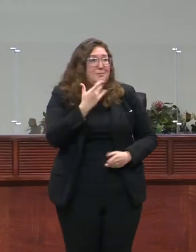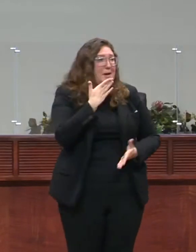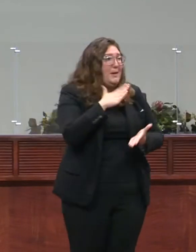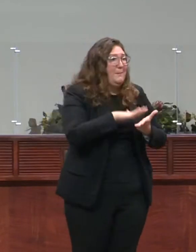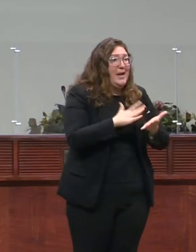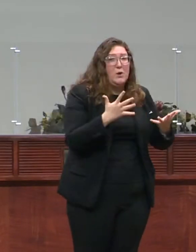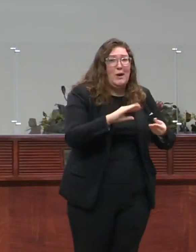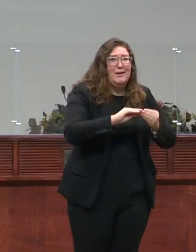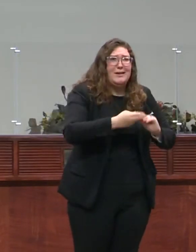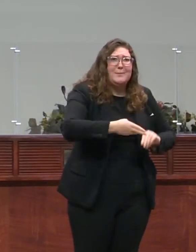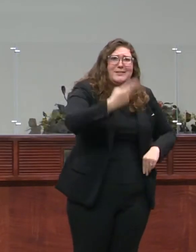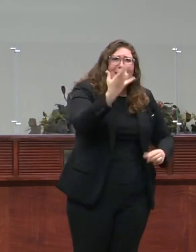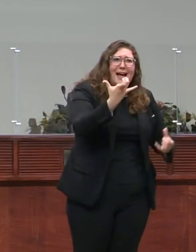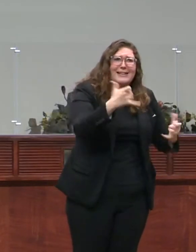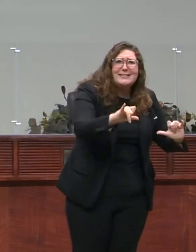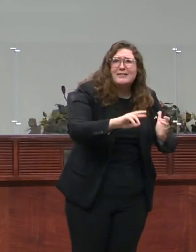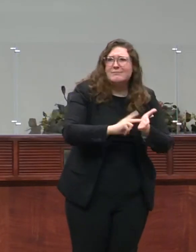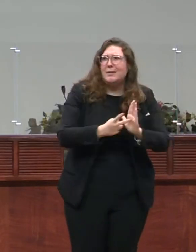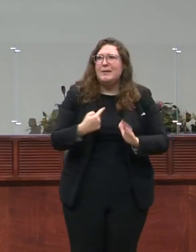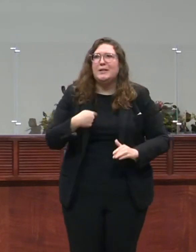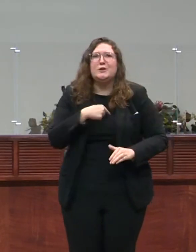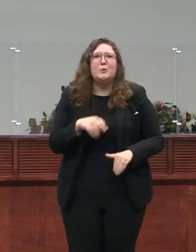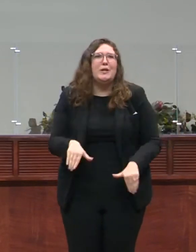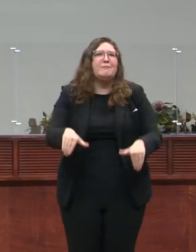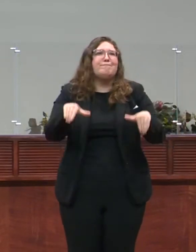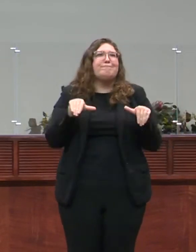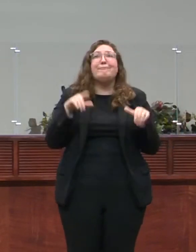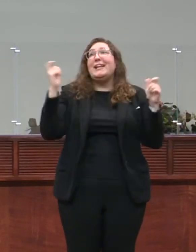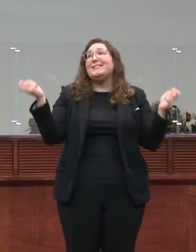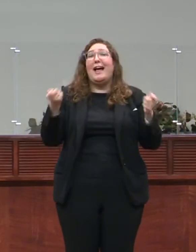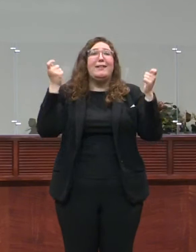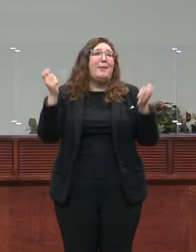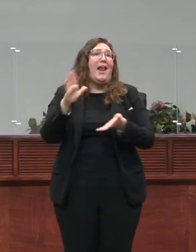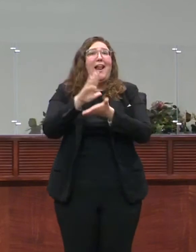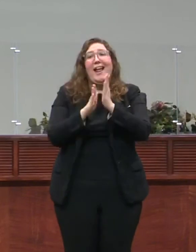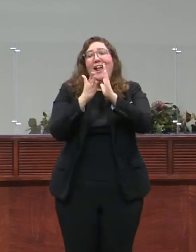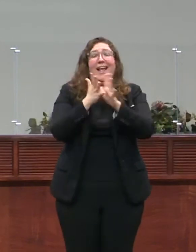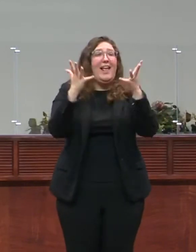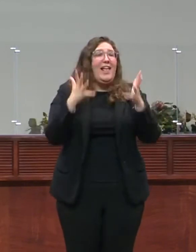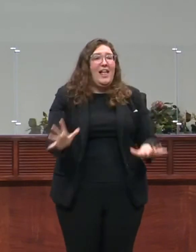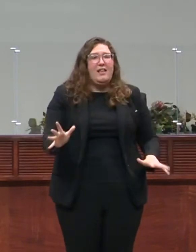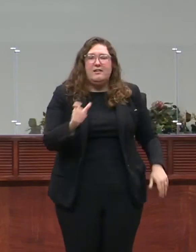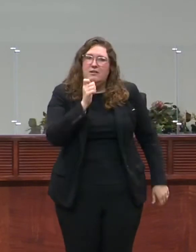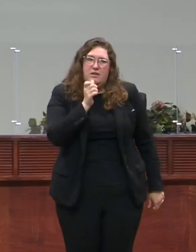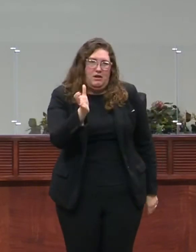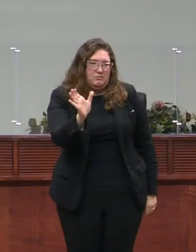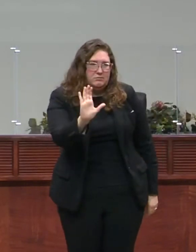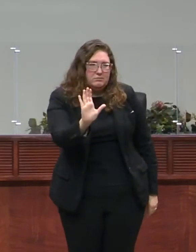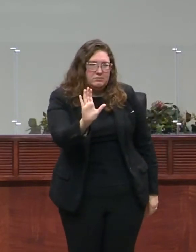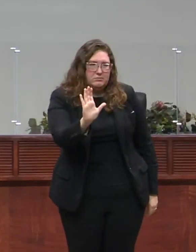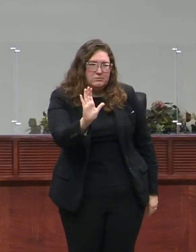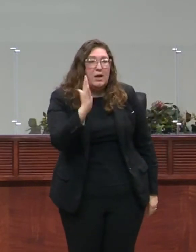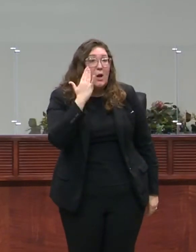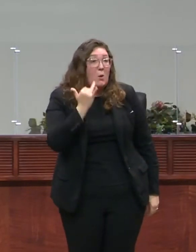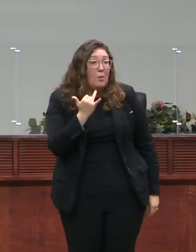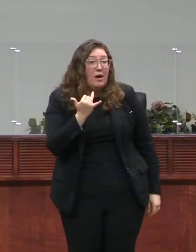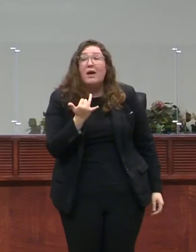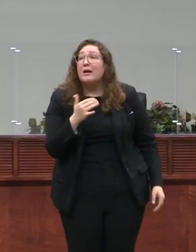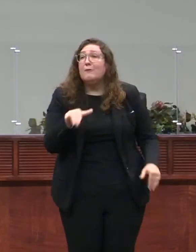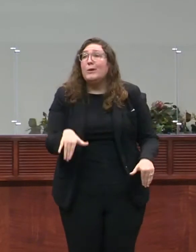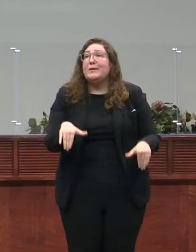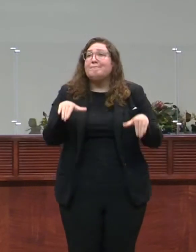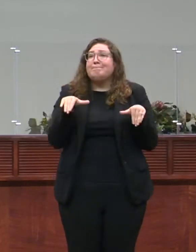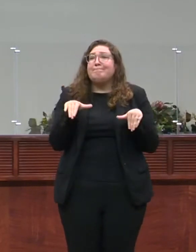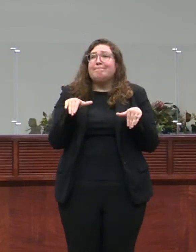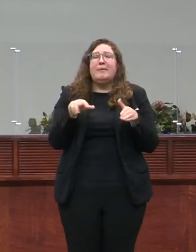time for us to sit back and rejoice and relax, because if we do that, then we're going to shoot ourselves